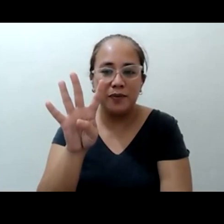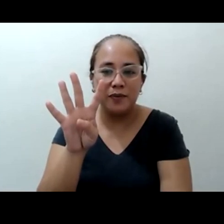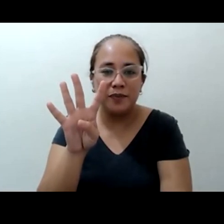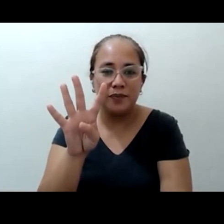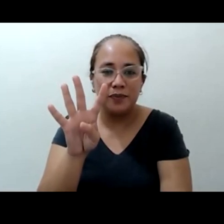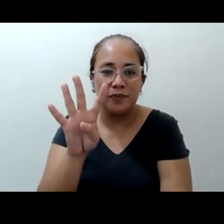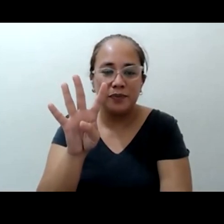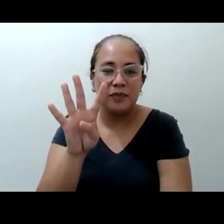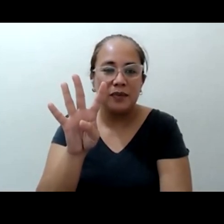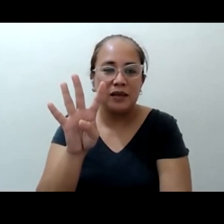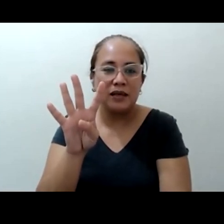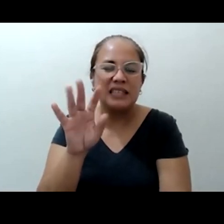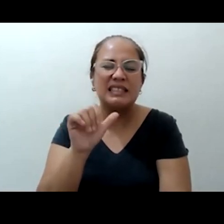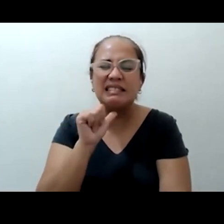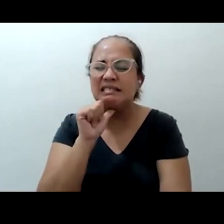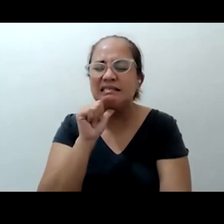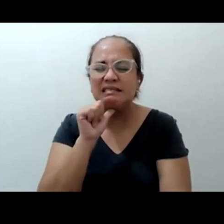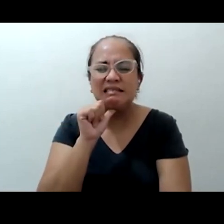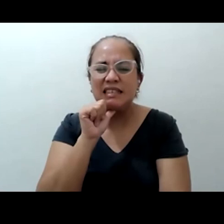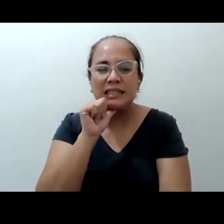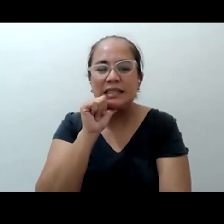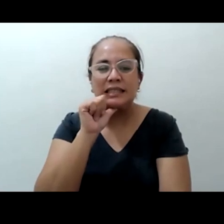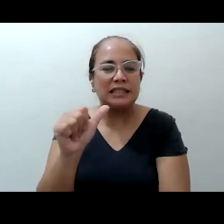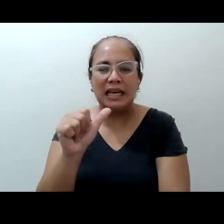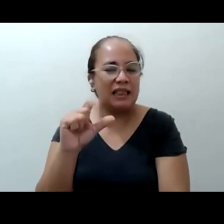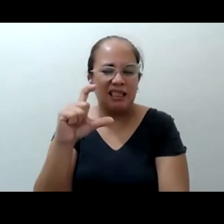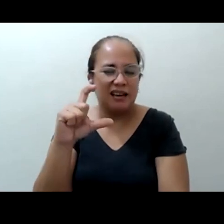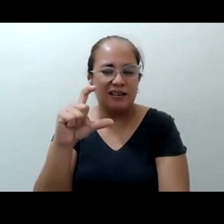So it's not Wow. really so thick.